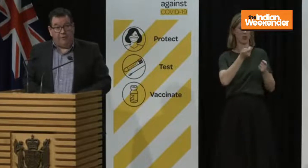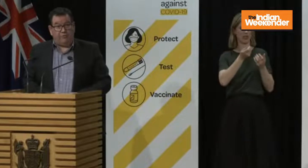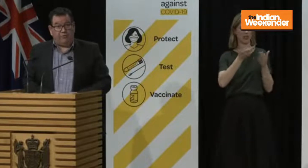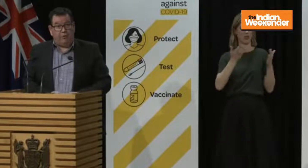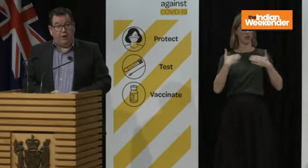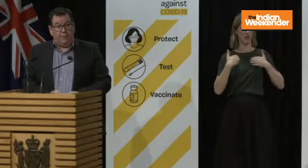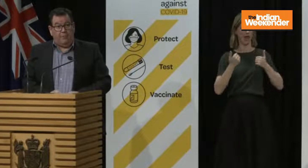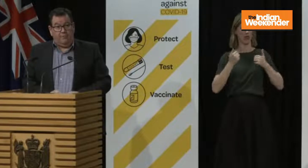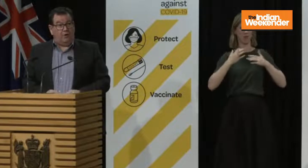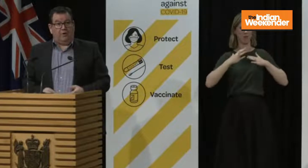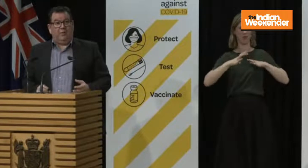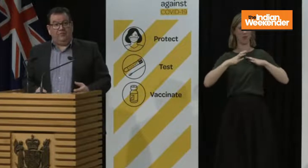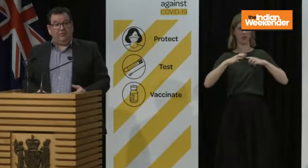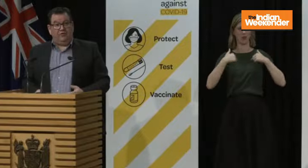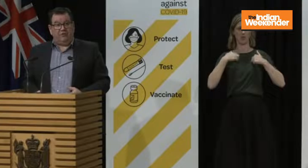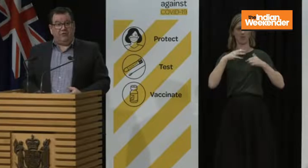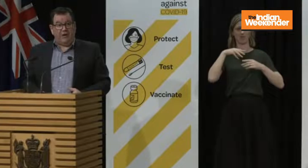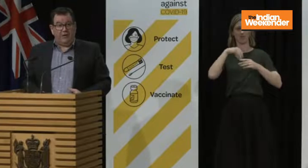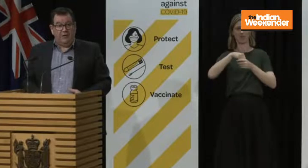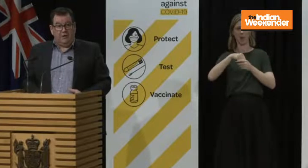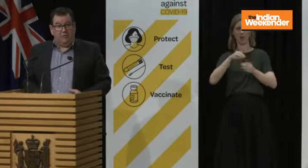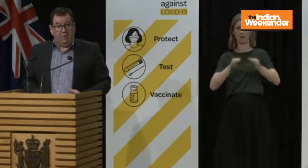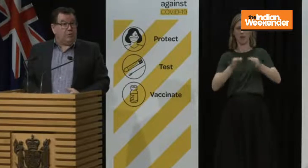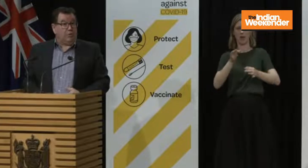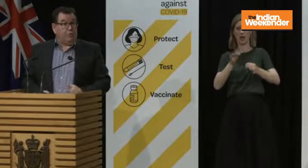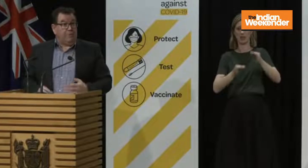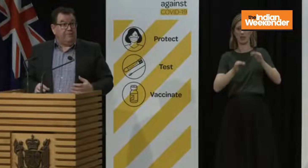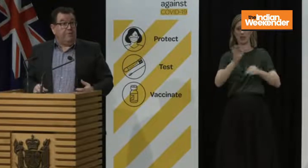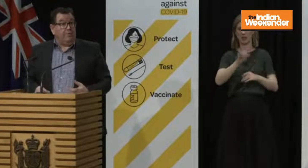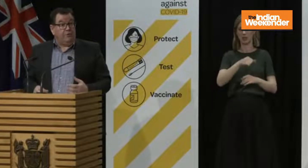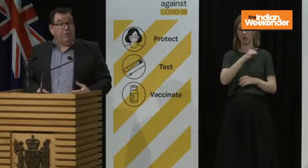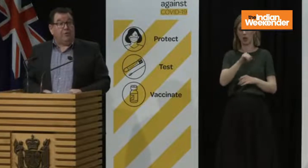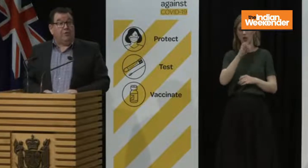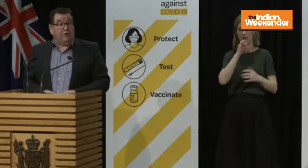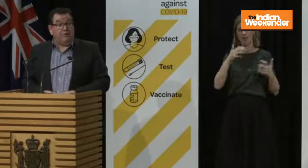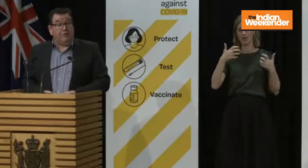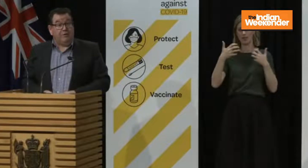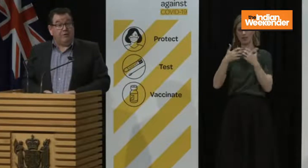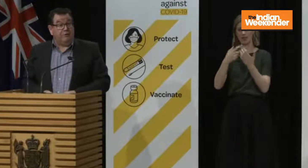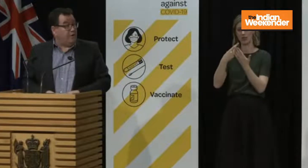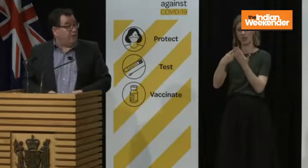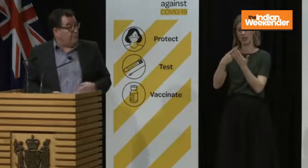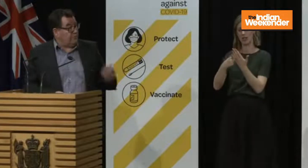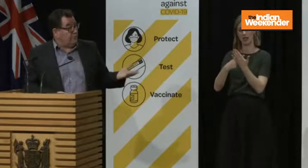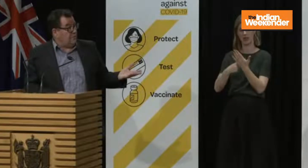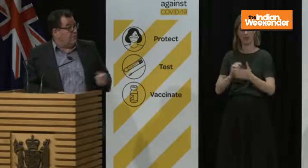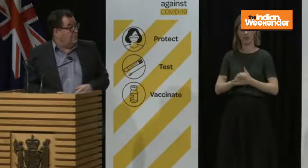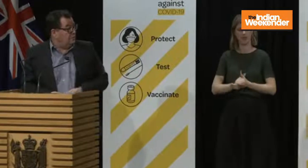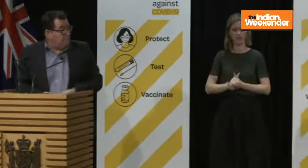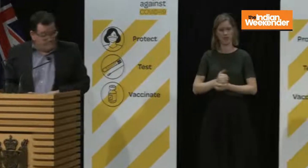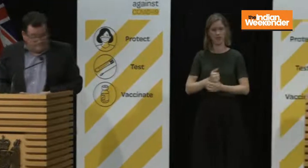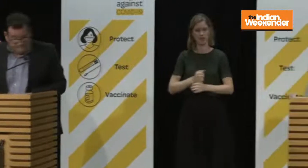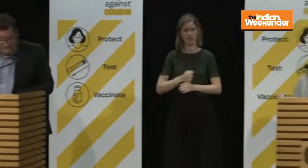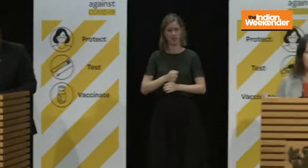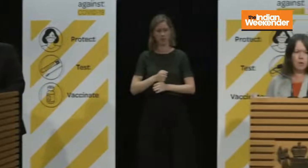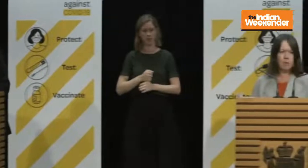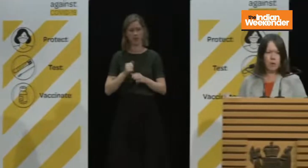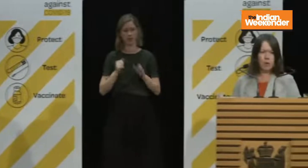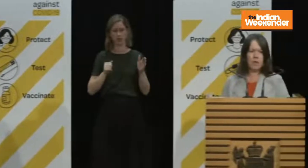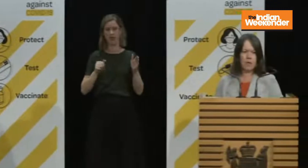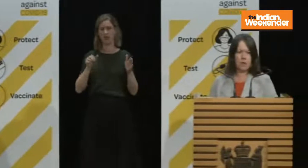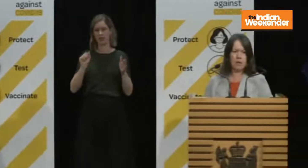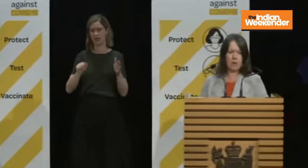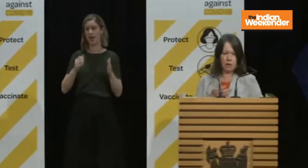General of Health, so I'm not in a position to say whether or not it would fit within the criteria that's there. I mean, there certainly is an